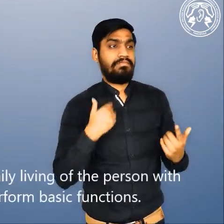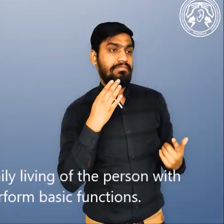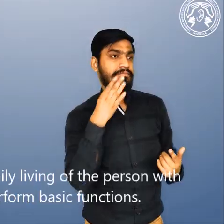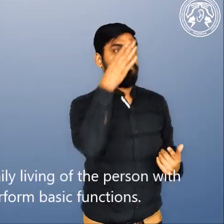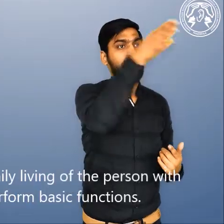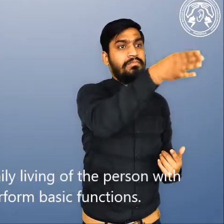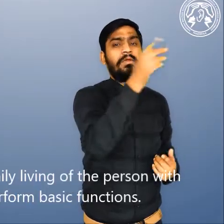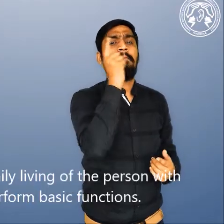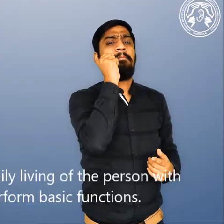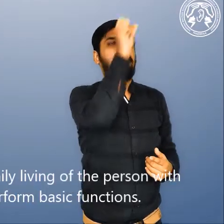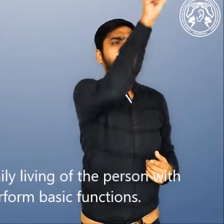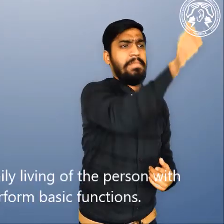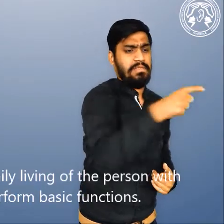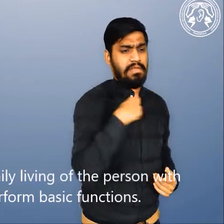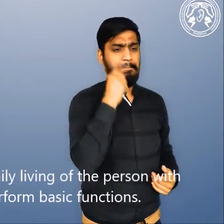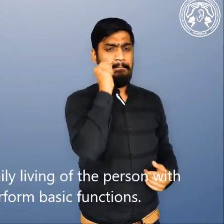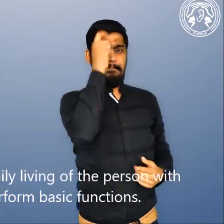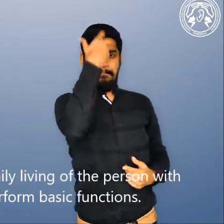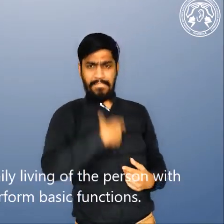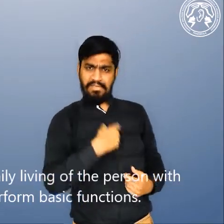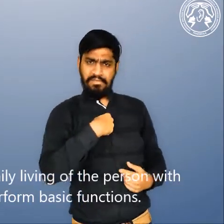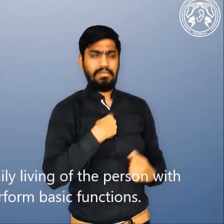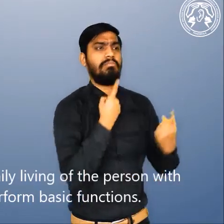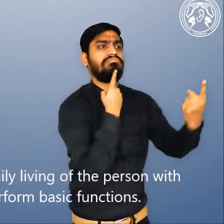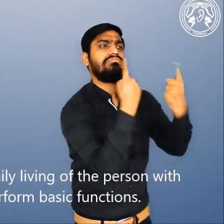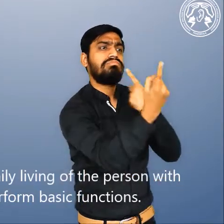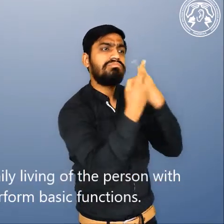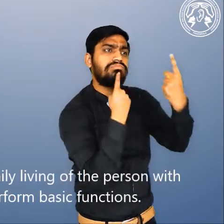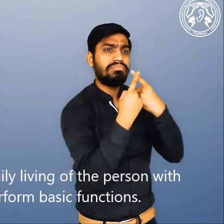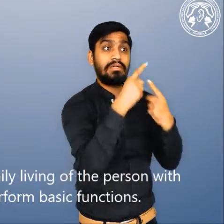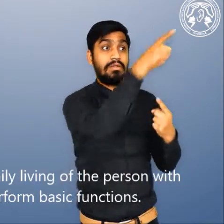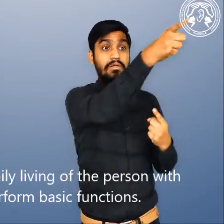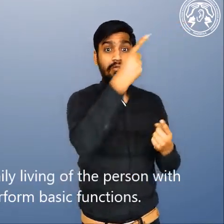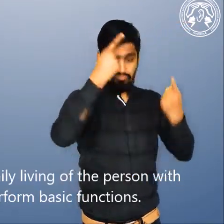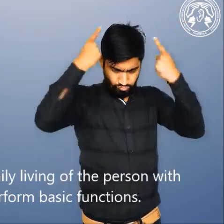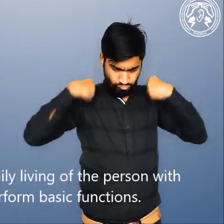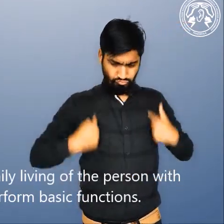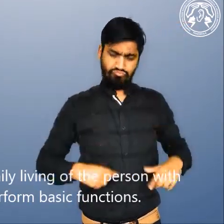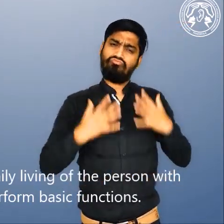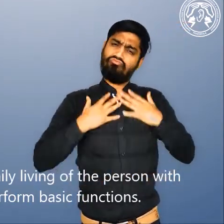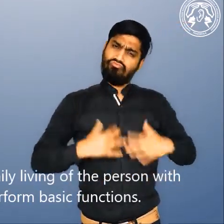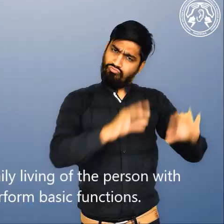and it affects the daily living of the person with the inability to perform basic functions.